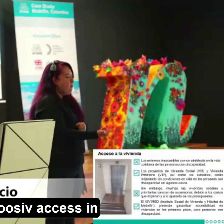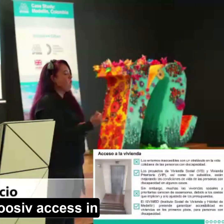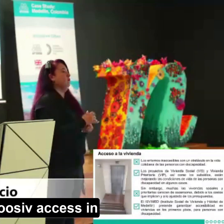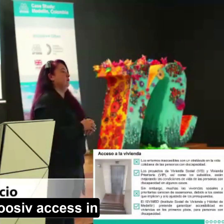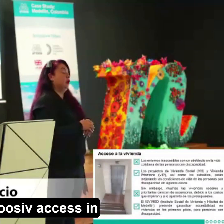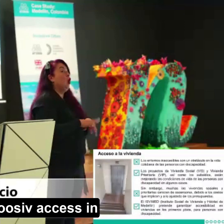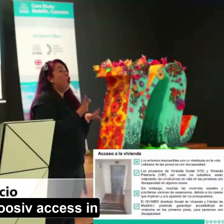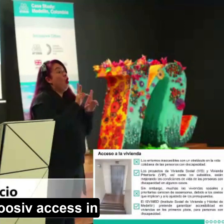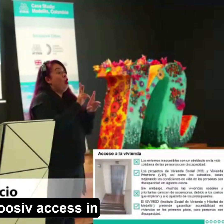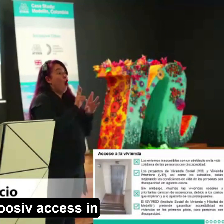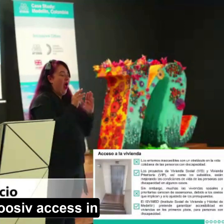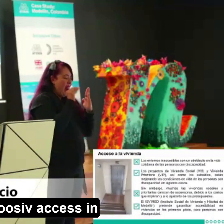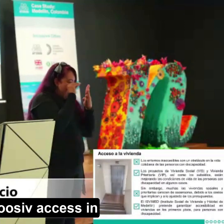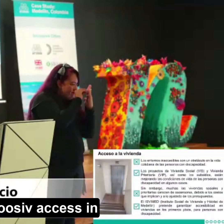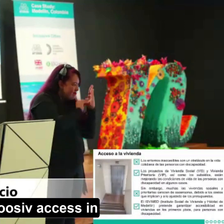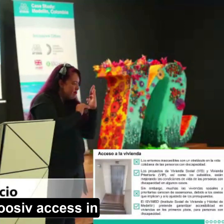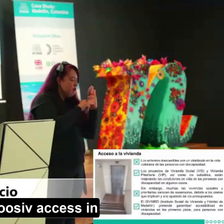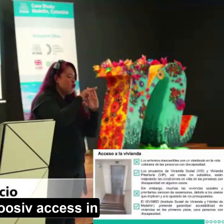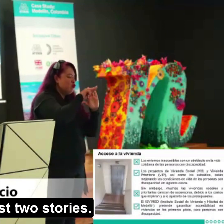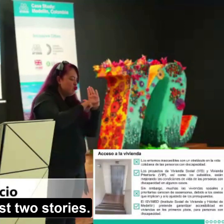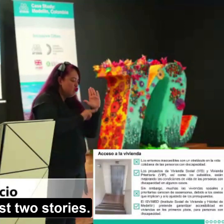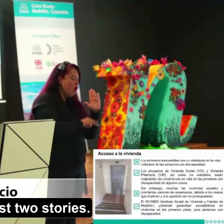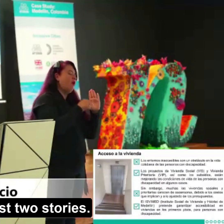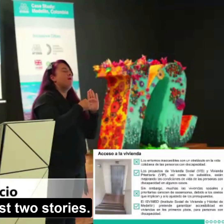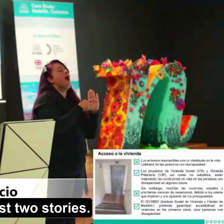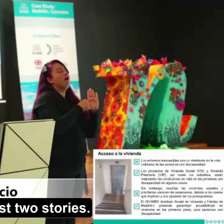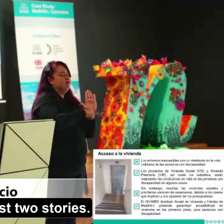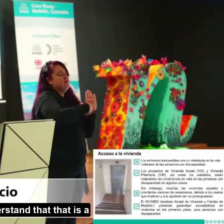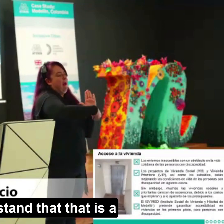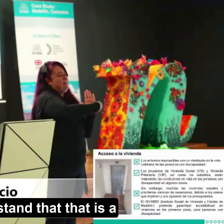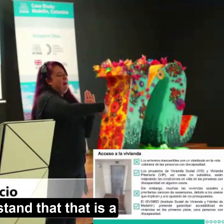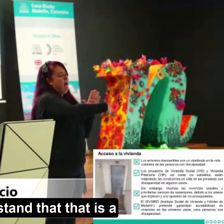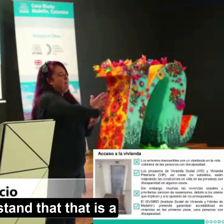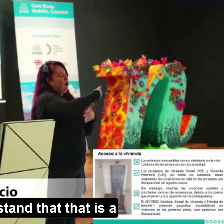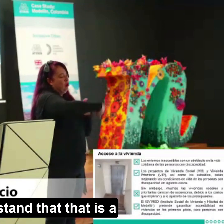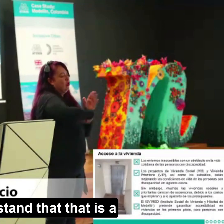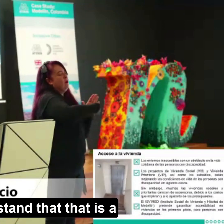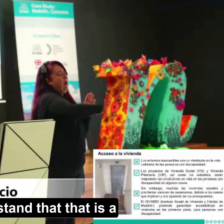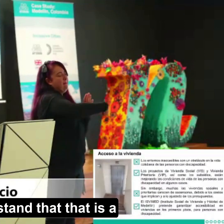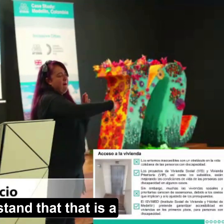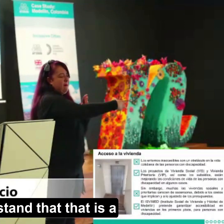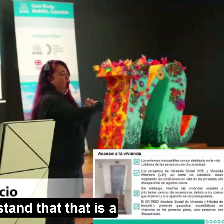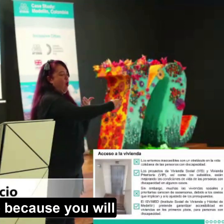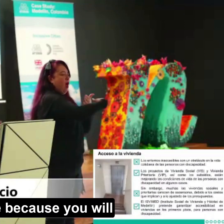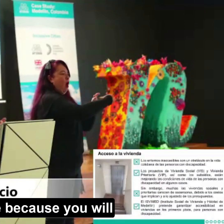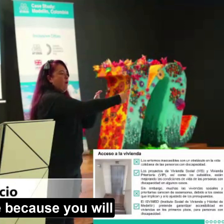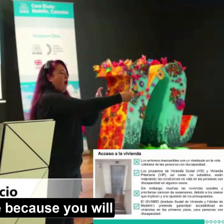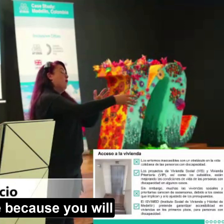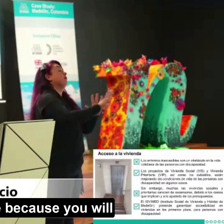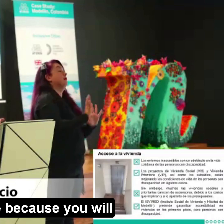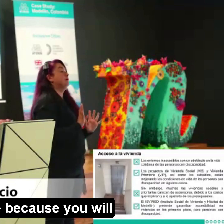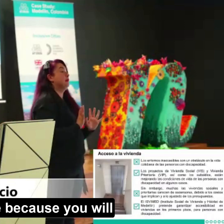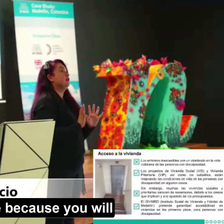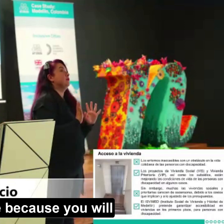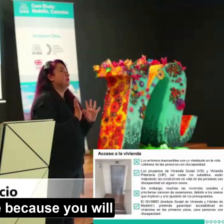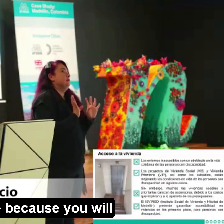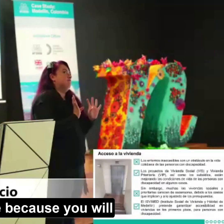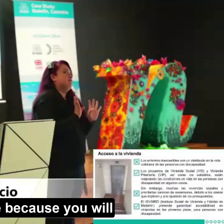access, full inclusive access in the first 2 stories. We understand that that is a challenge